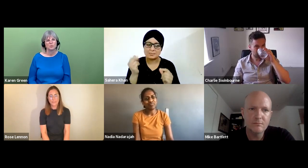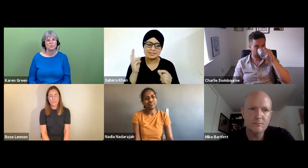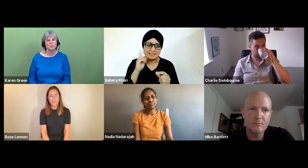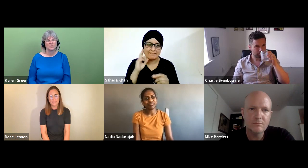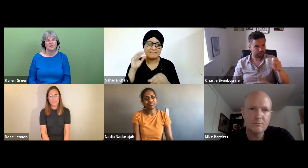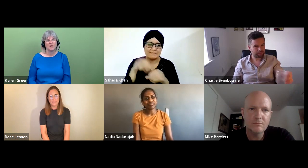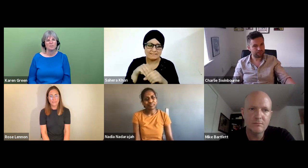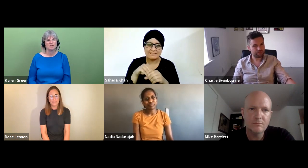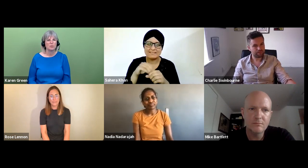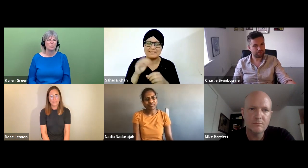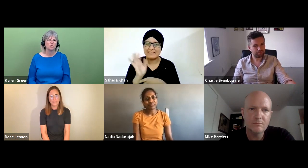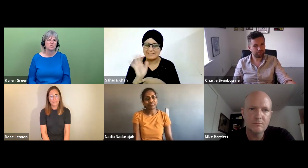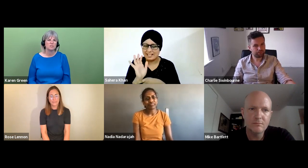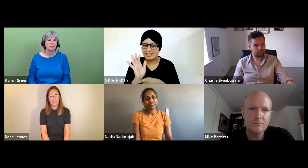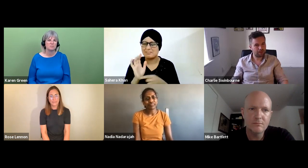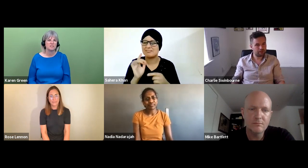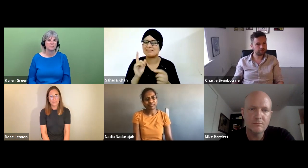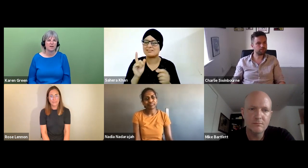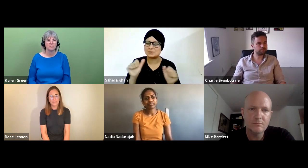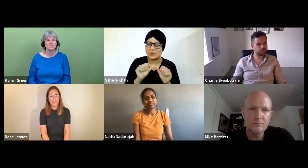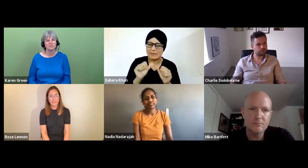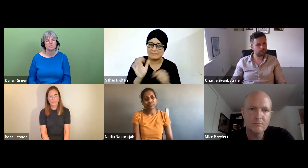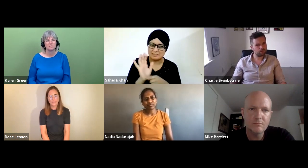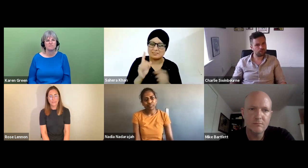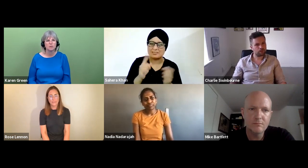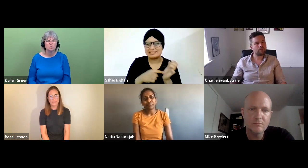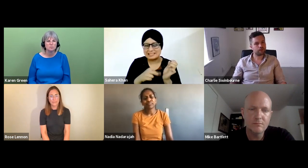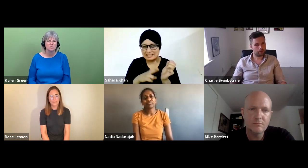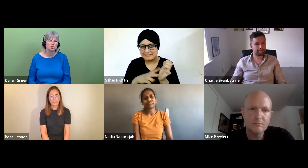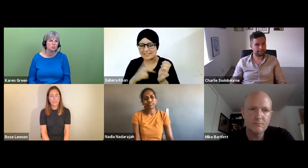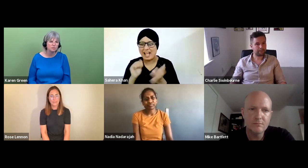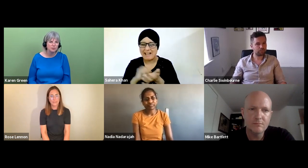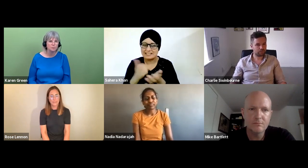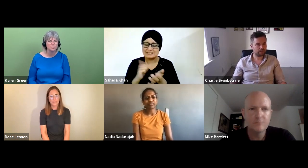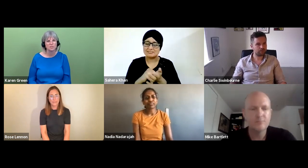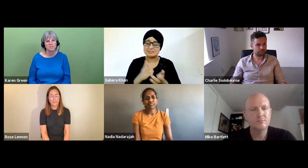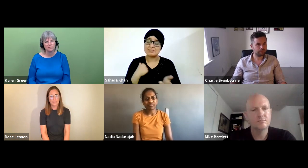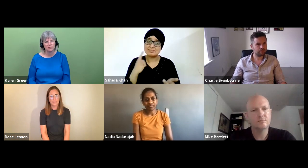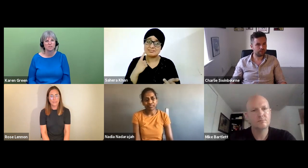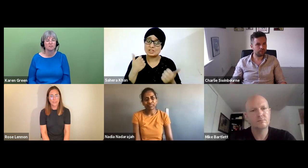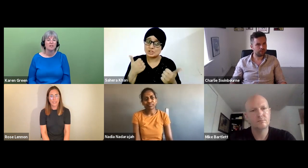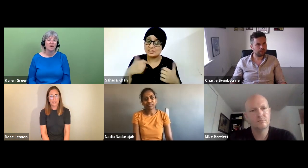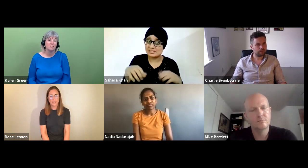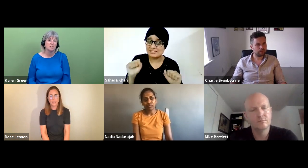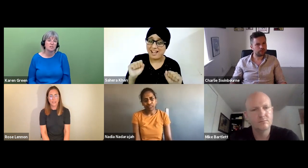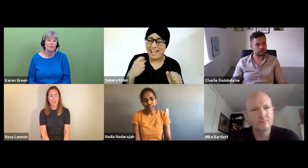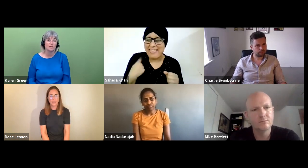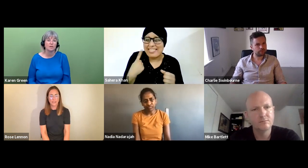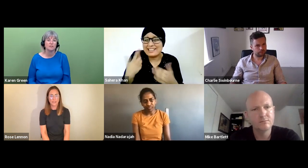Oh, so I'm watching some deaf characters in films, short films, on television, and in some adverts.